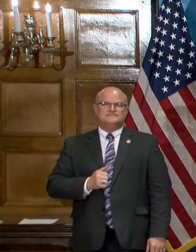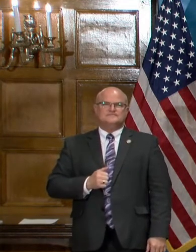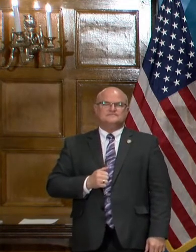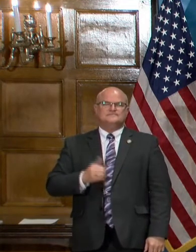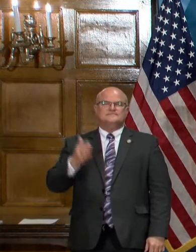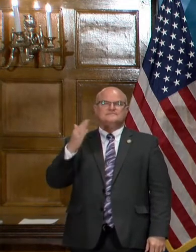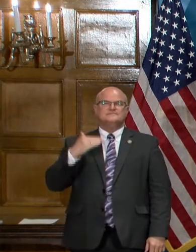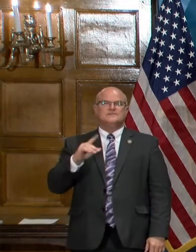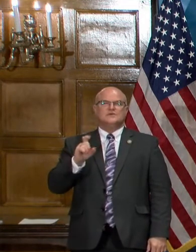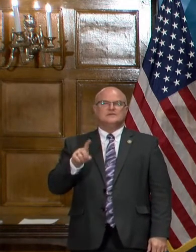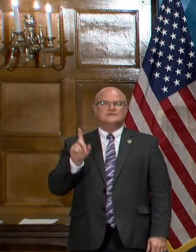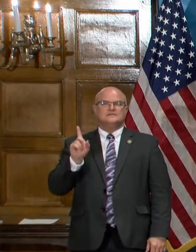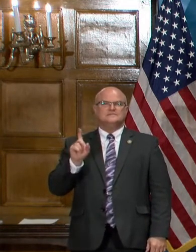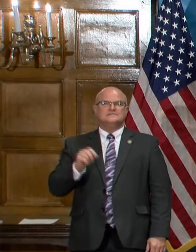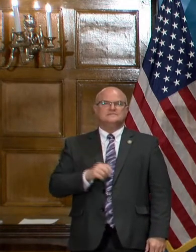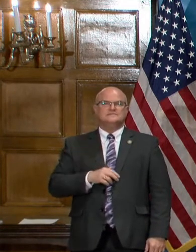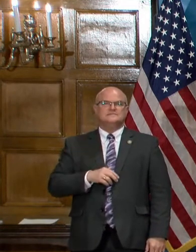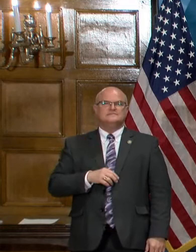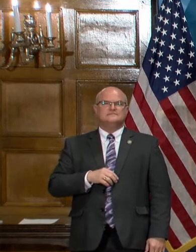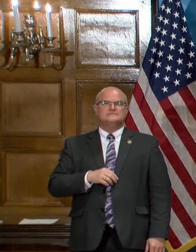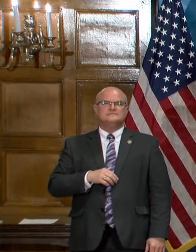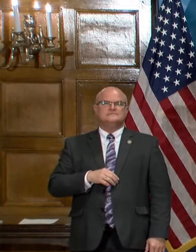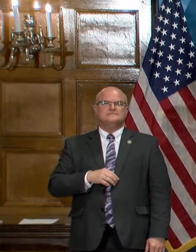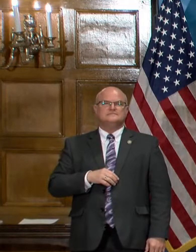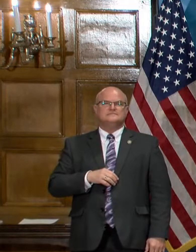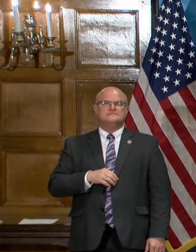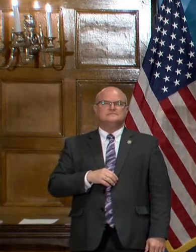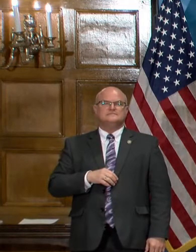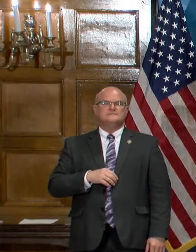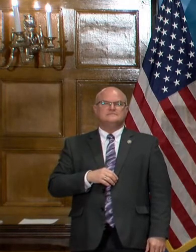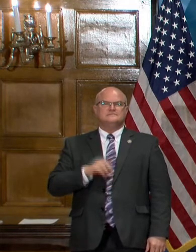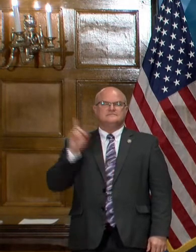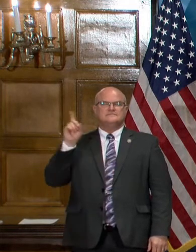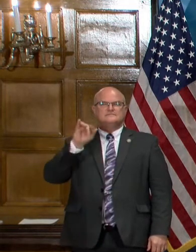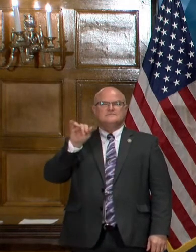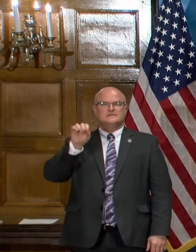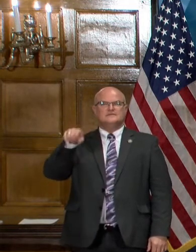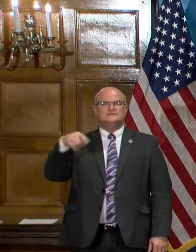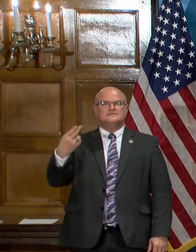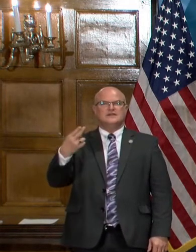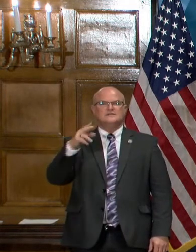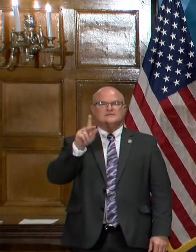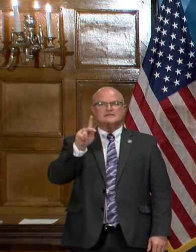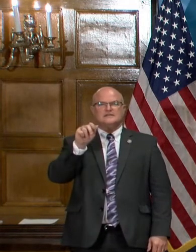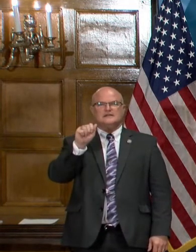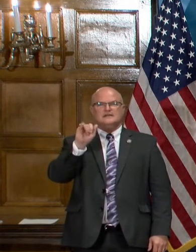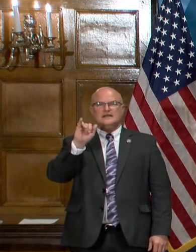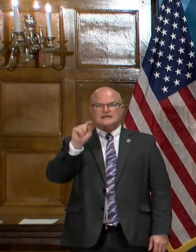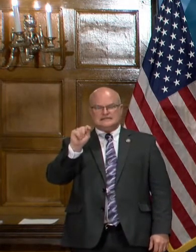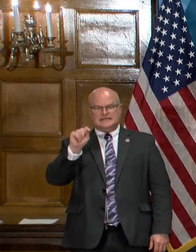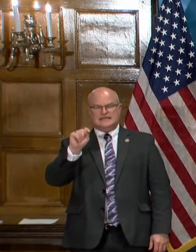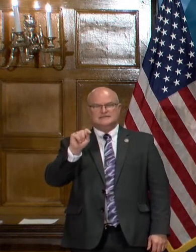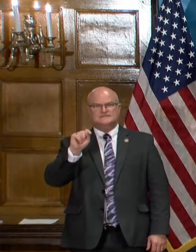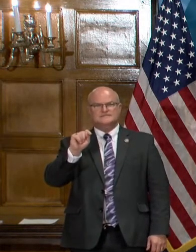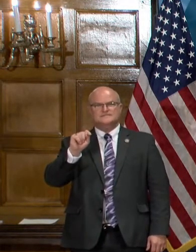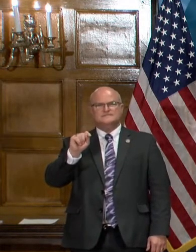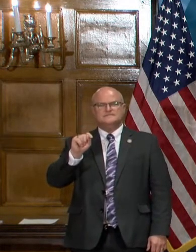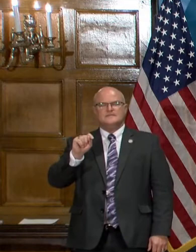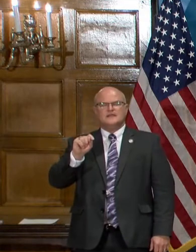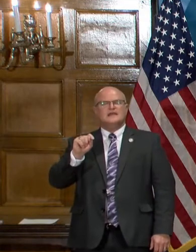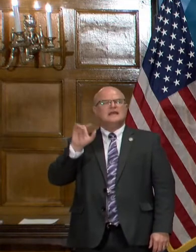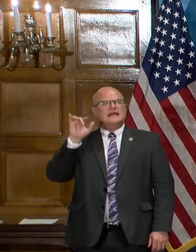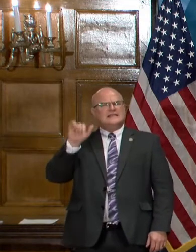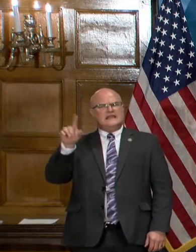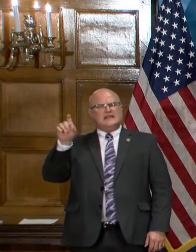Next question, if there is any. Hey, Governor, this is Josh with KEIT. Bouncing off of that